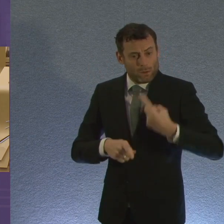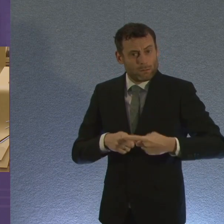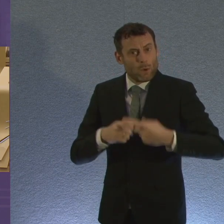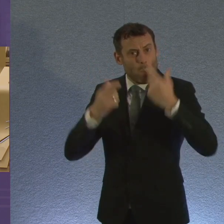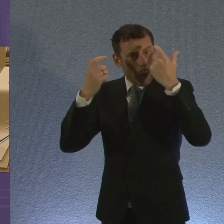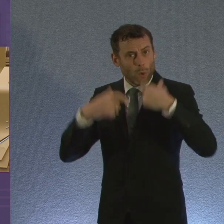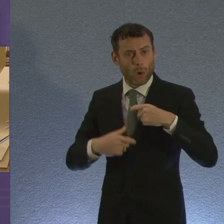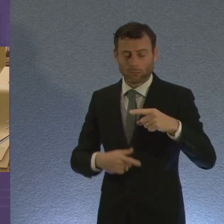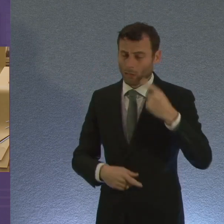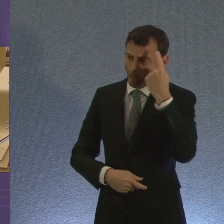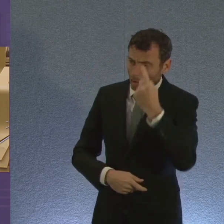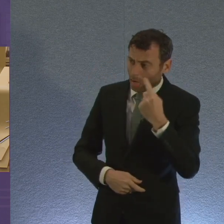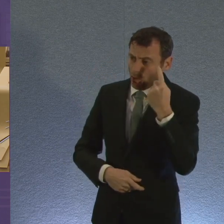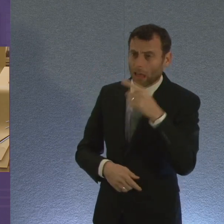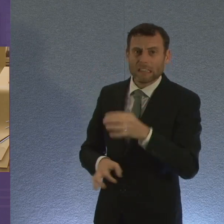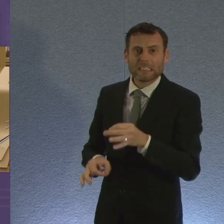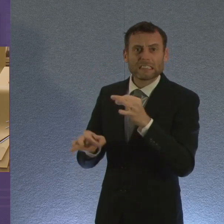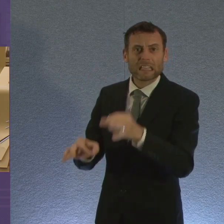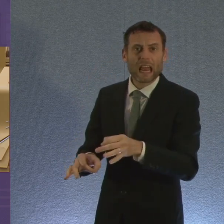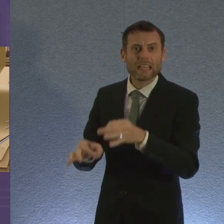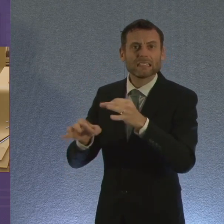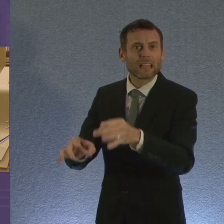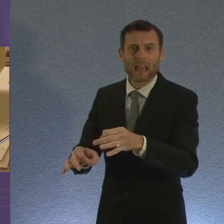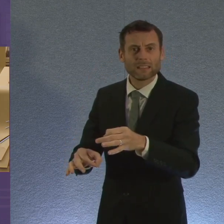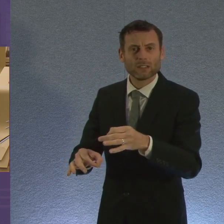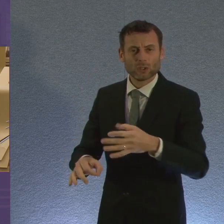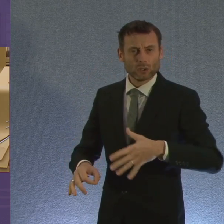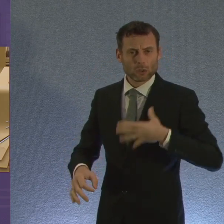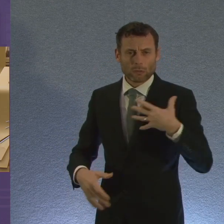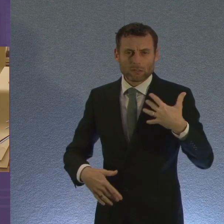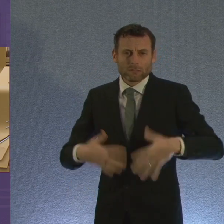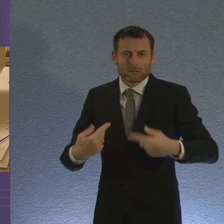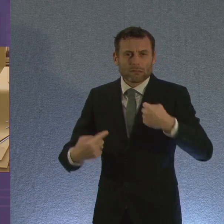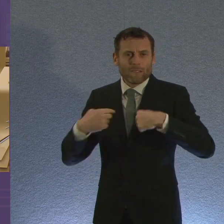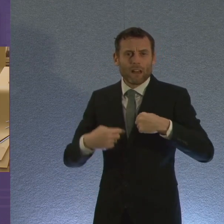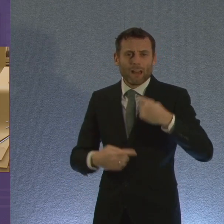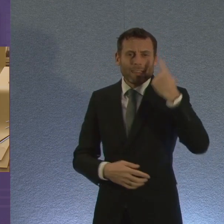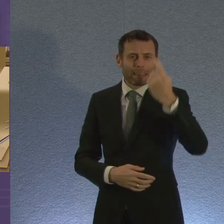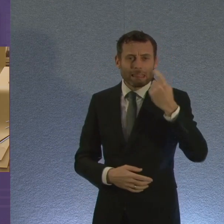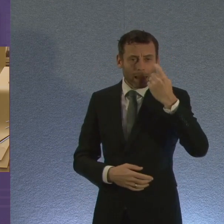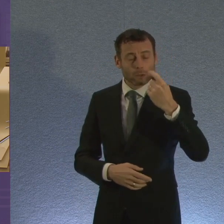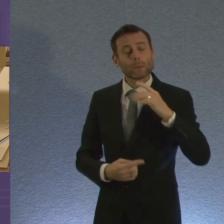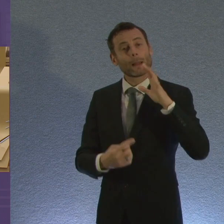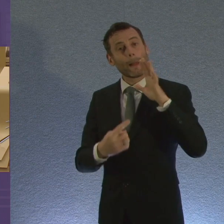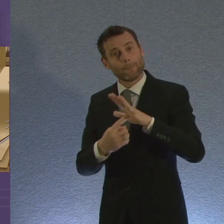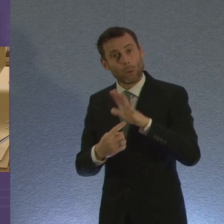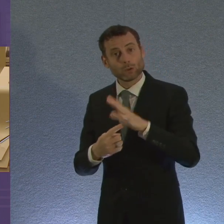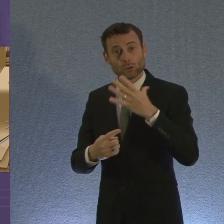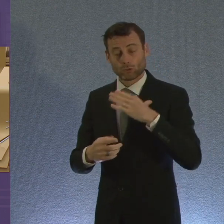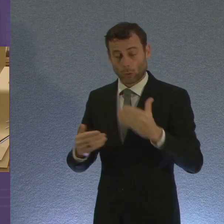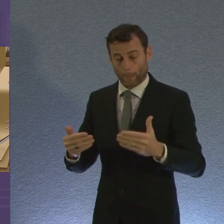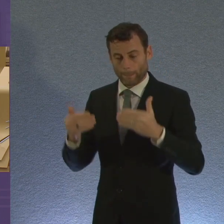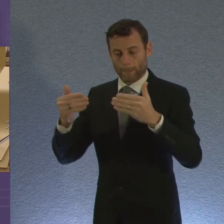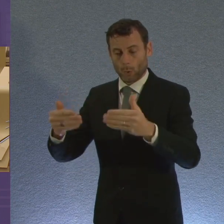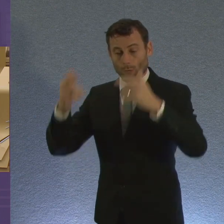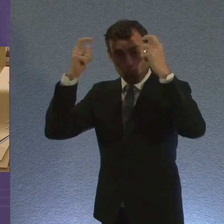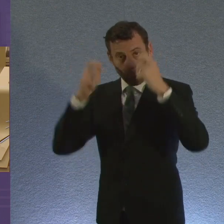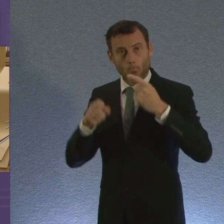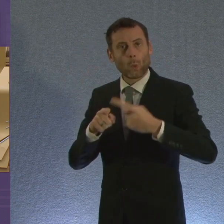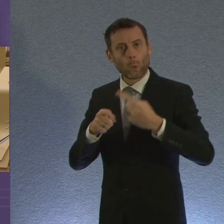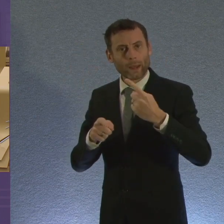Victim Support Scotland made to every single member here when they wrote to every member here. So what is on the table is resolving this issue, but if